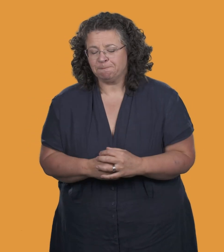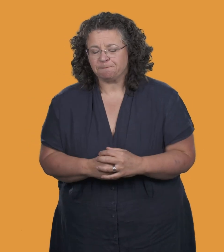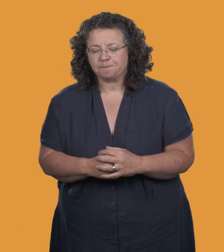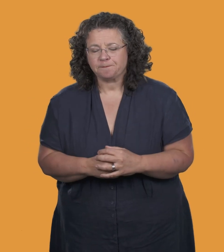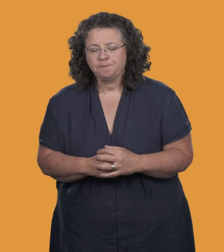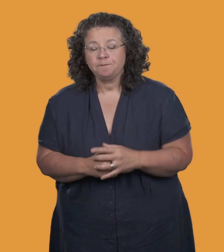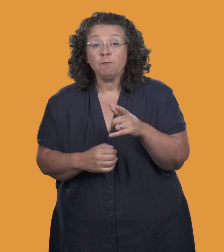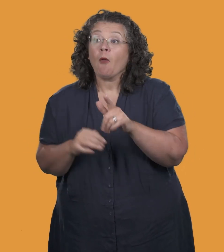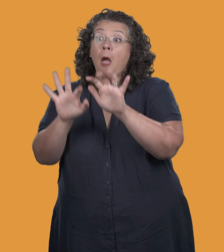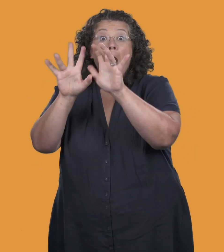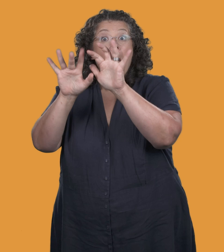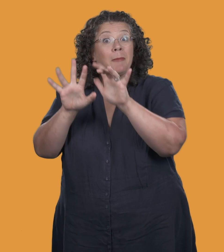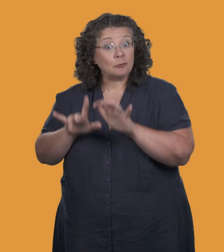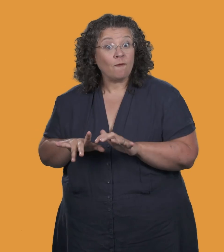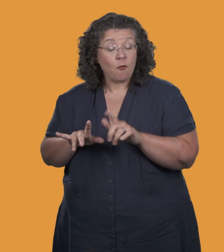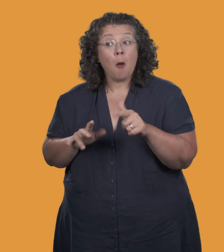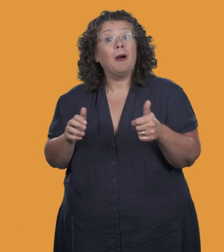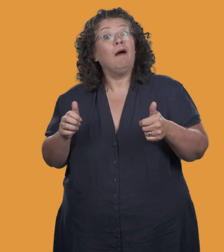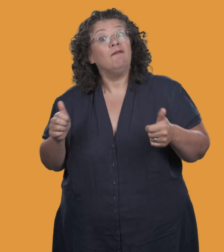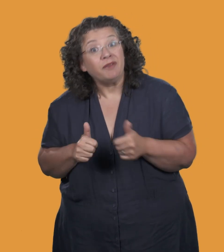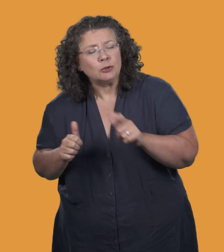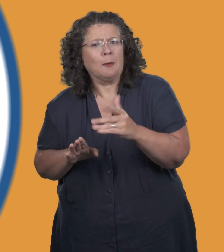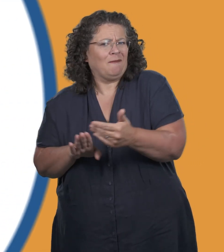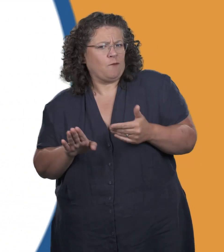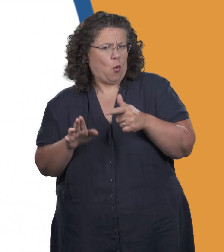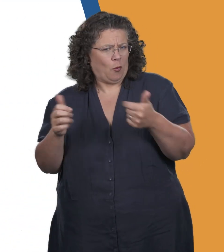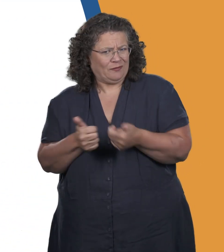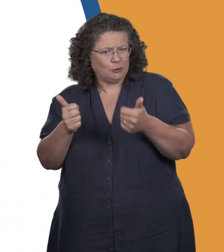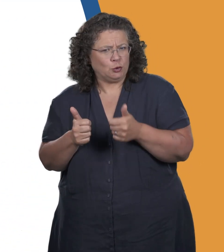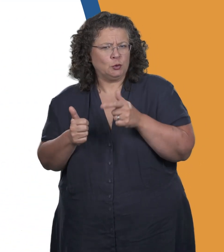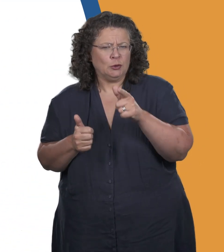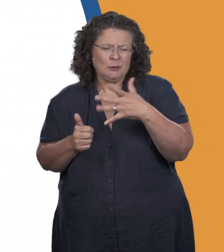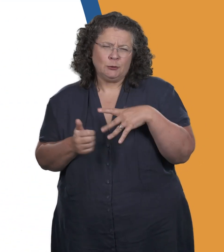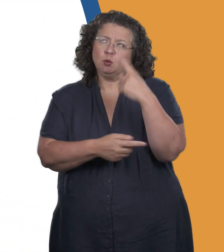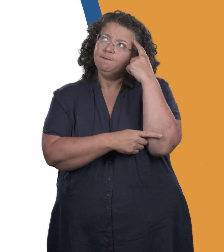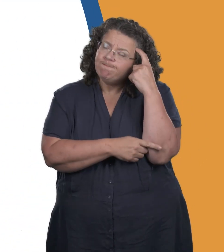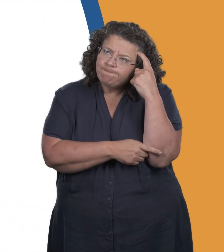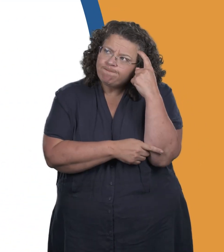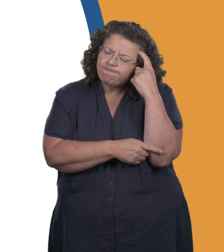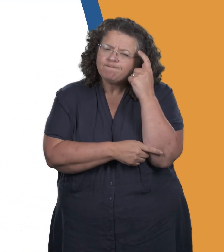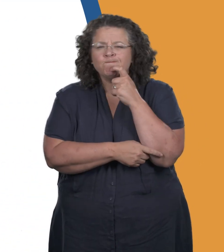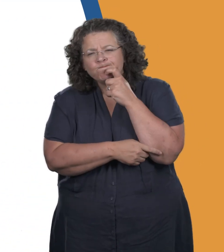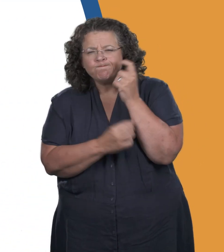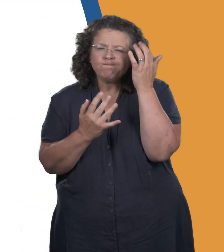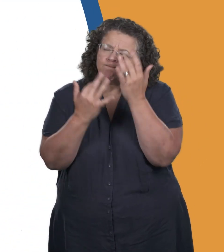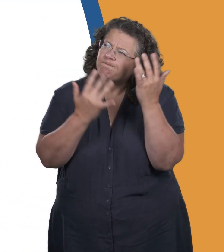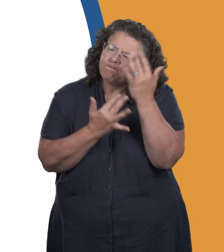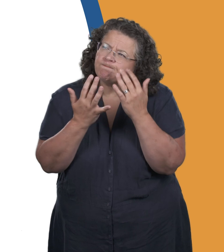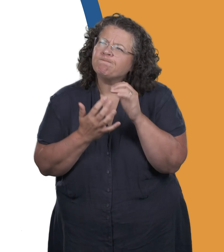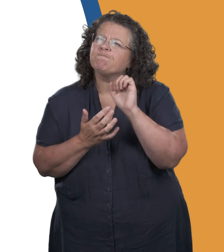Before completing the application form, you should set aside some time to think about your campaign plans.